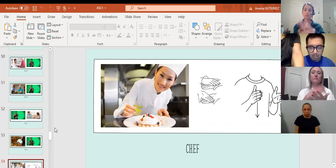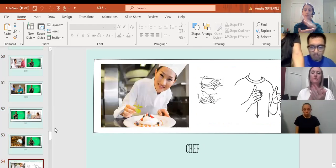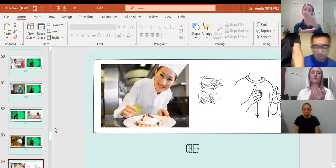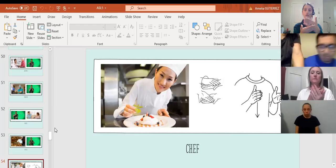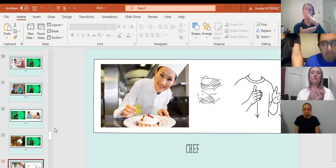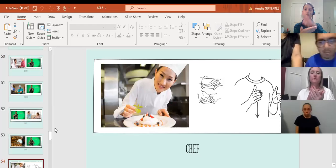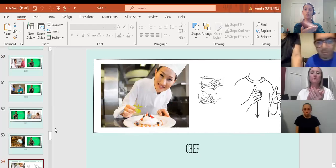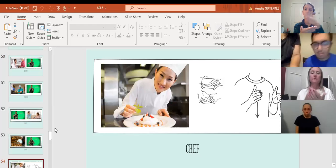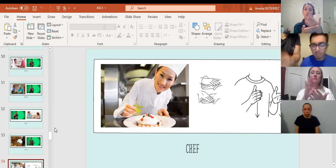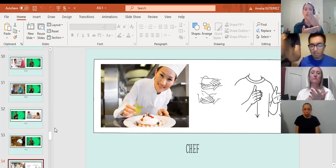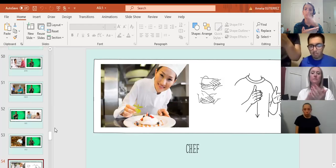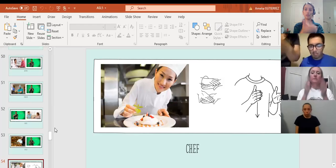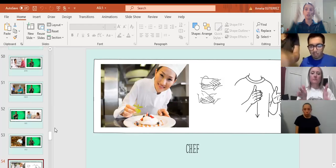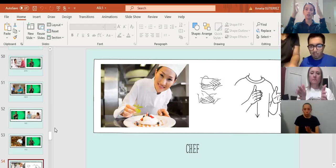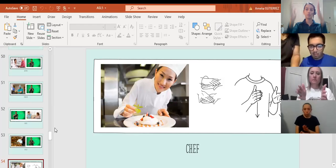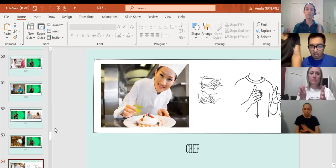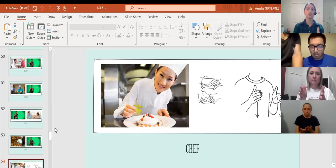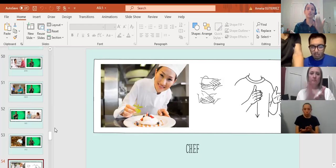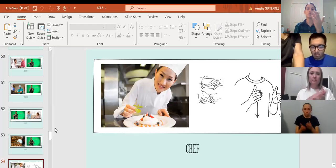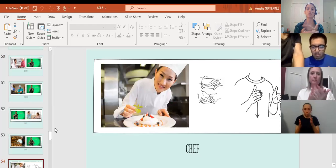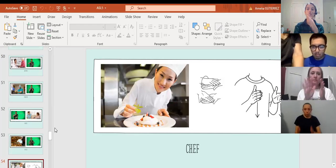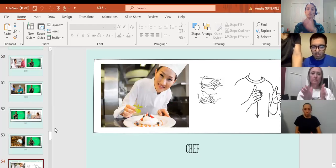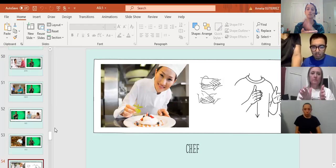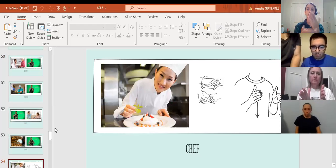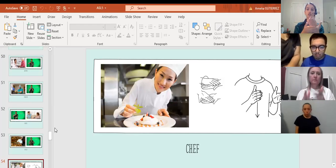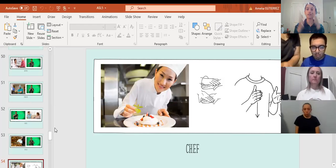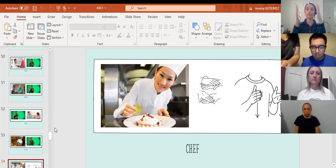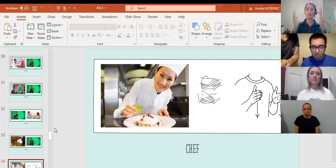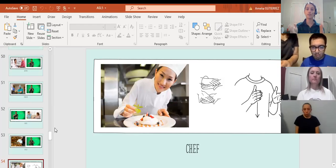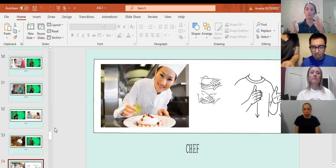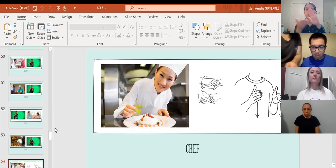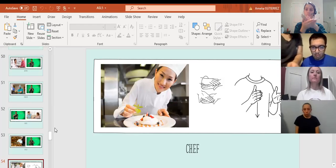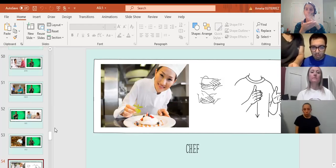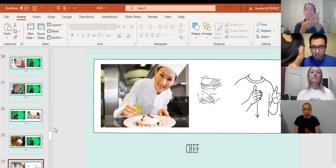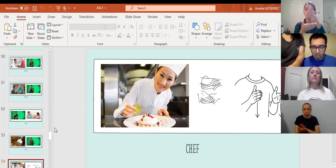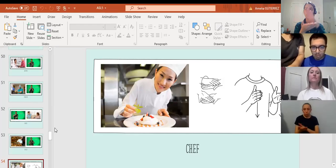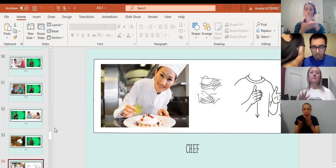Chef, cook, and person. Chef,